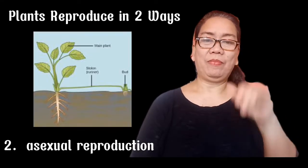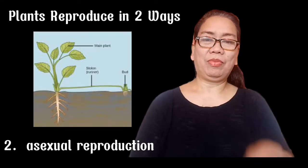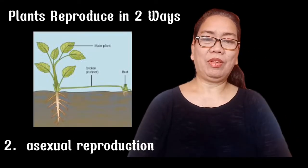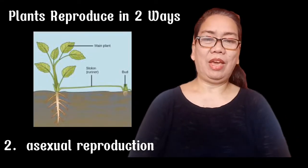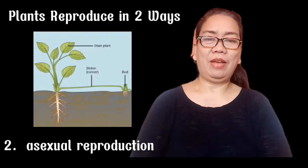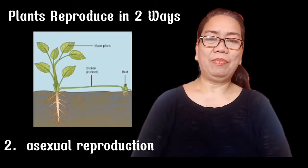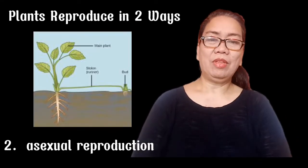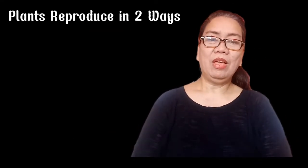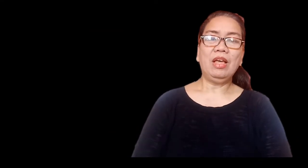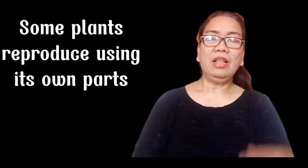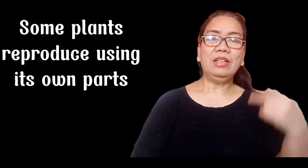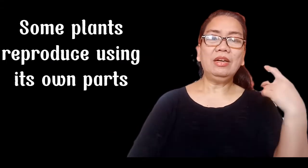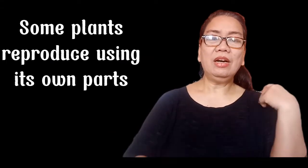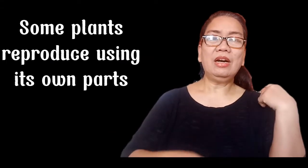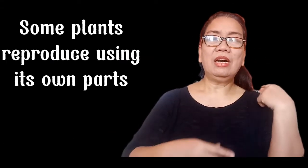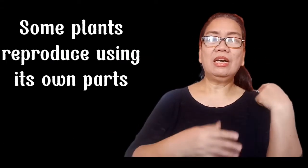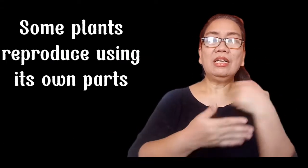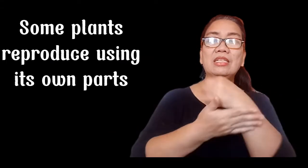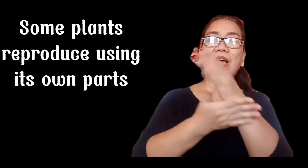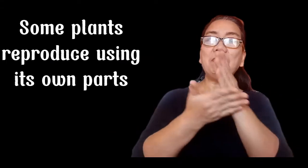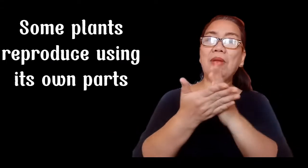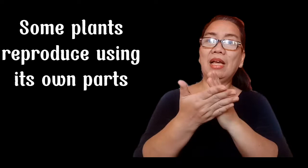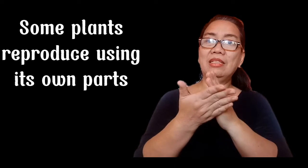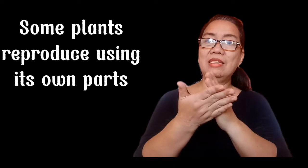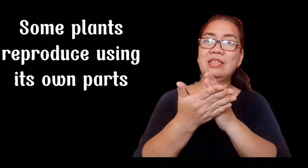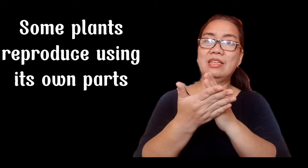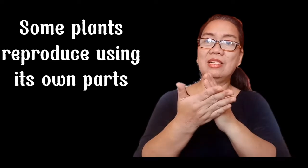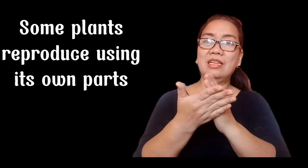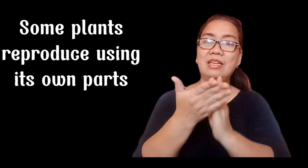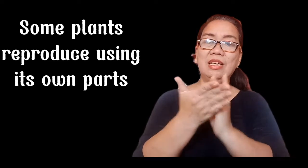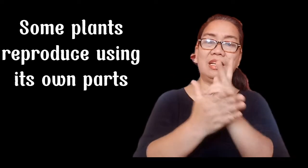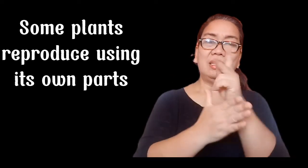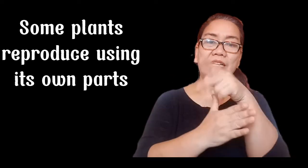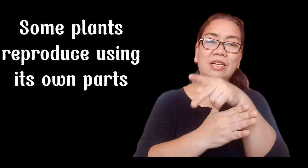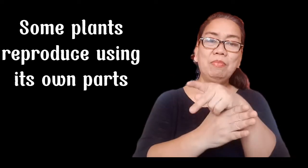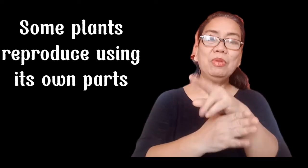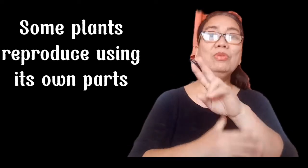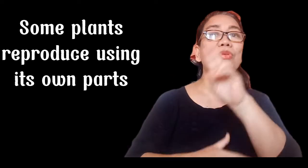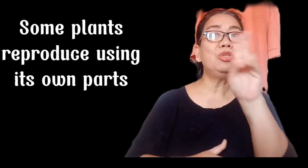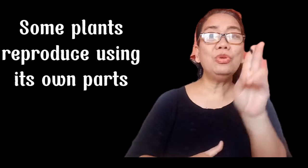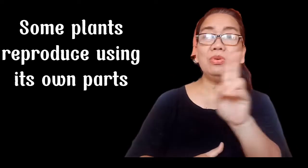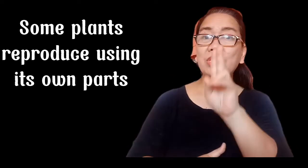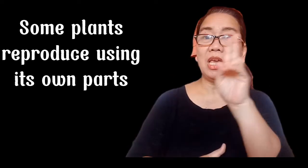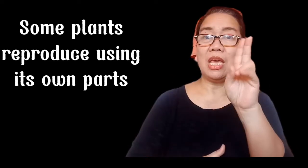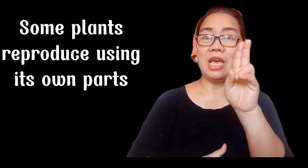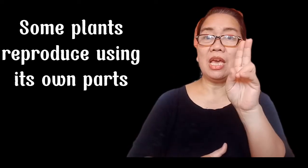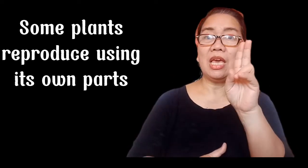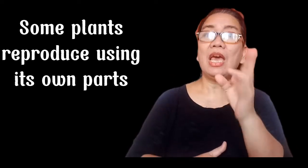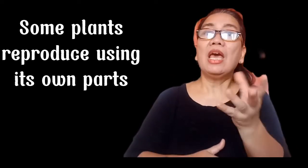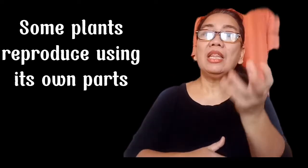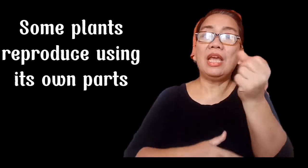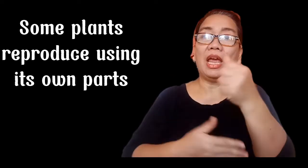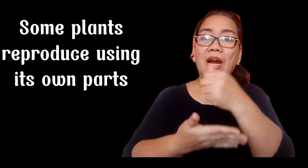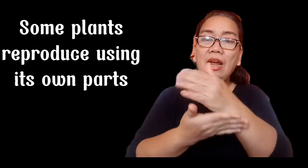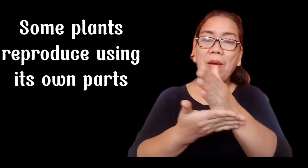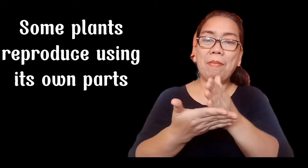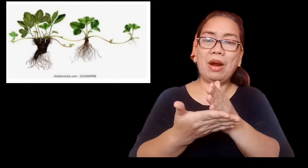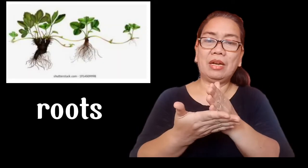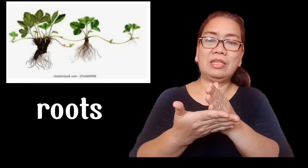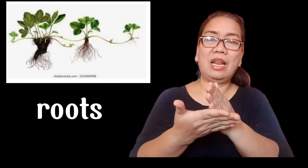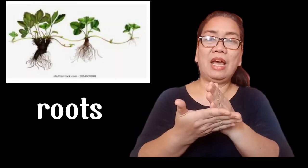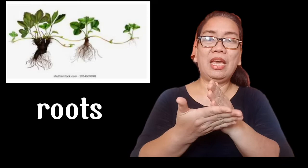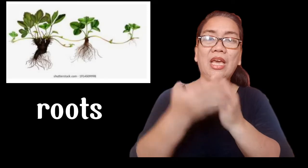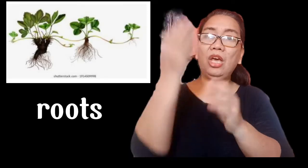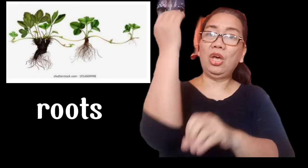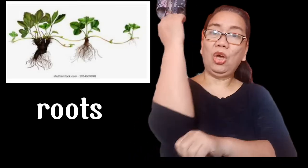asexually. Okay. There are some plants that reproduce using their